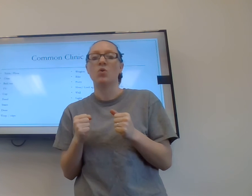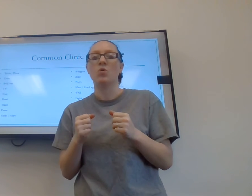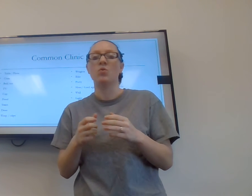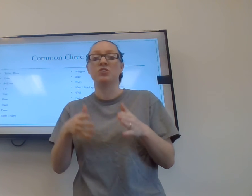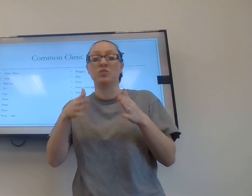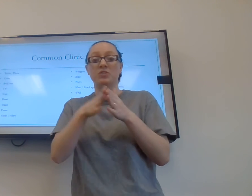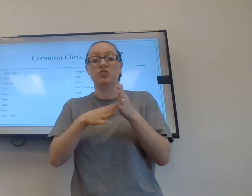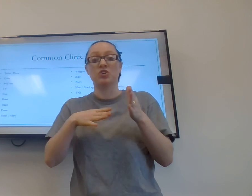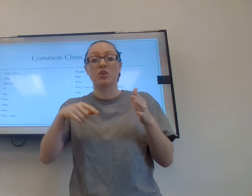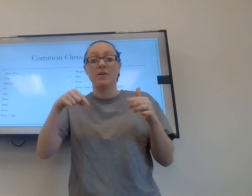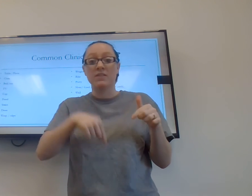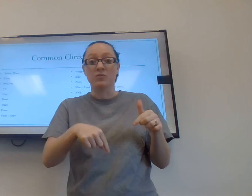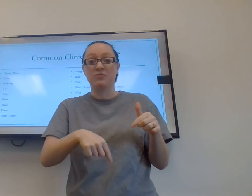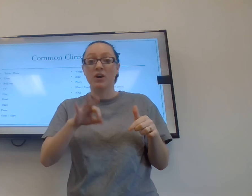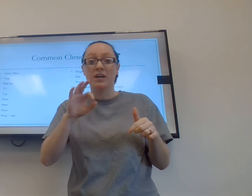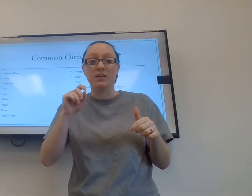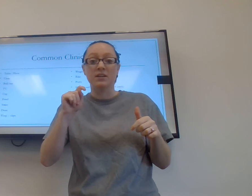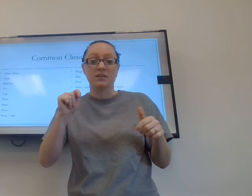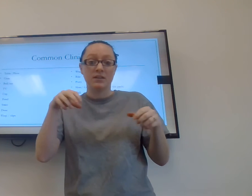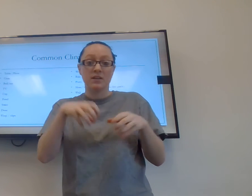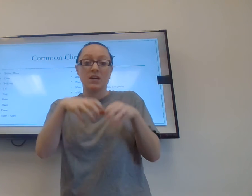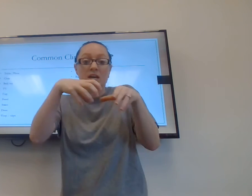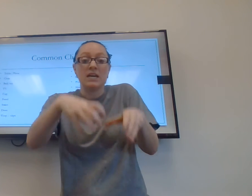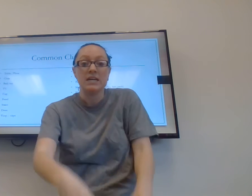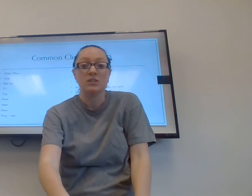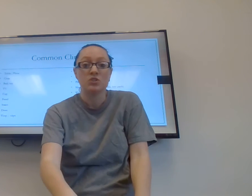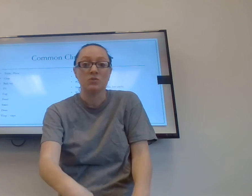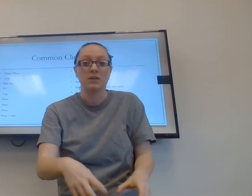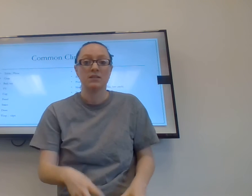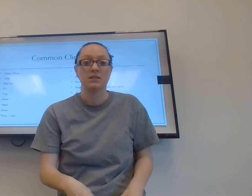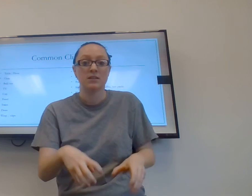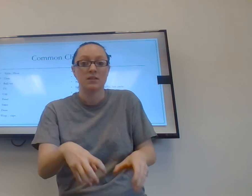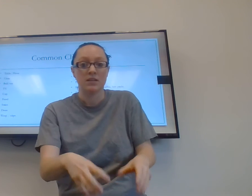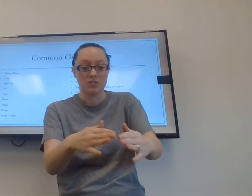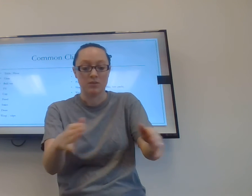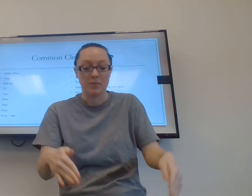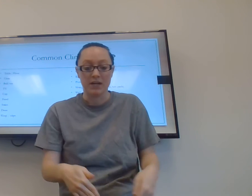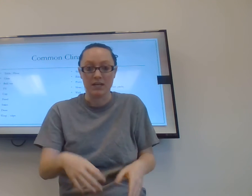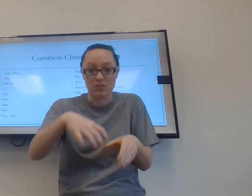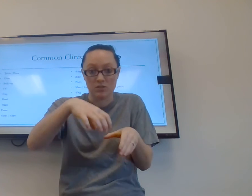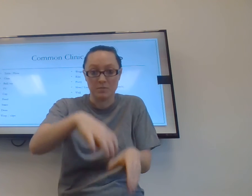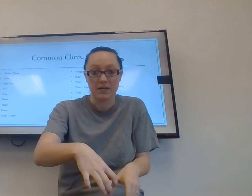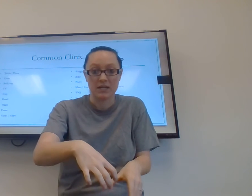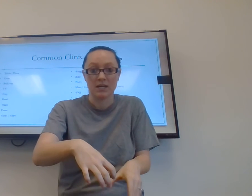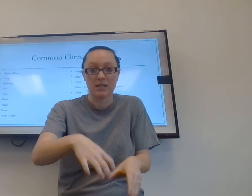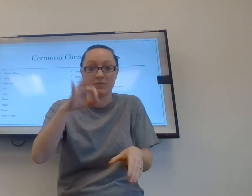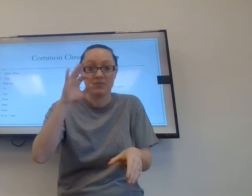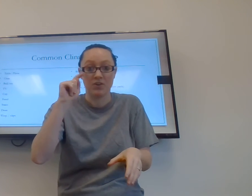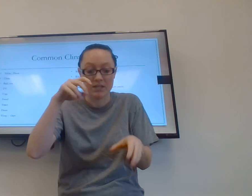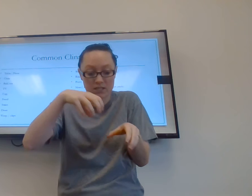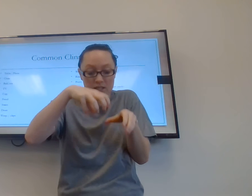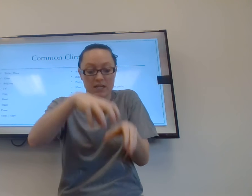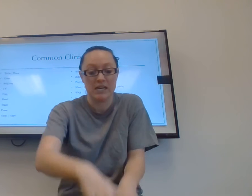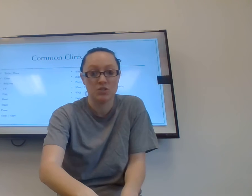cold and you're going to put your foot into it, into the bucket. So the bucket, foot,